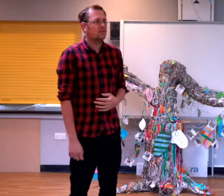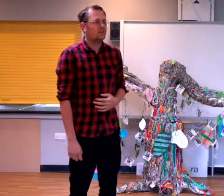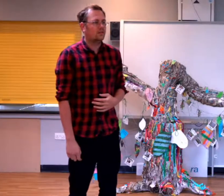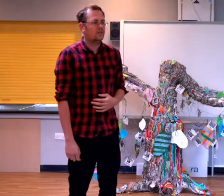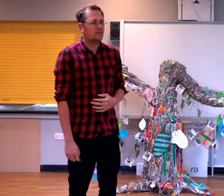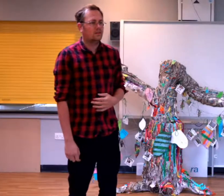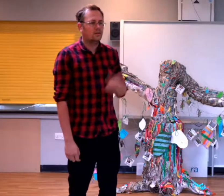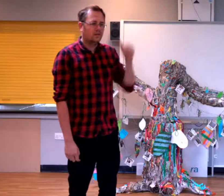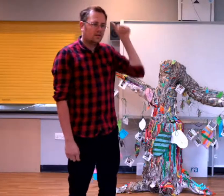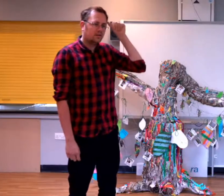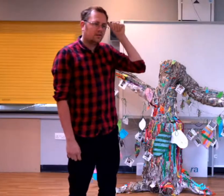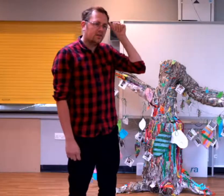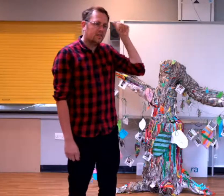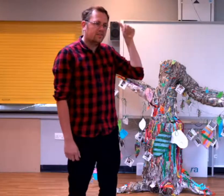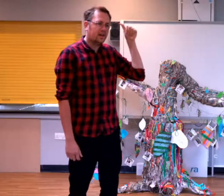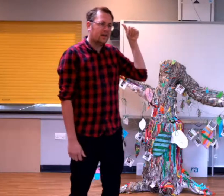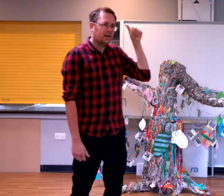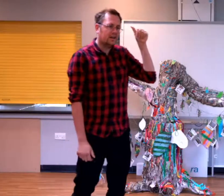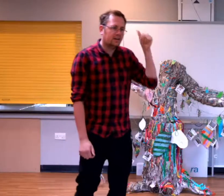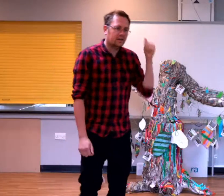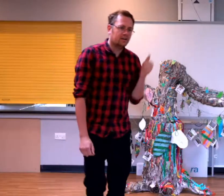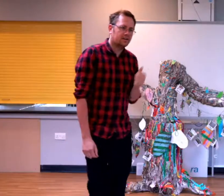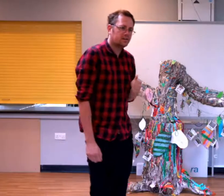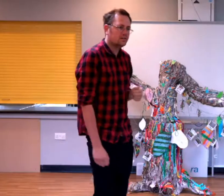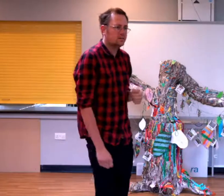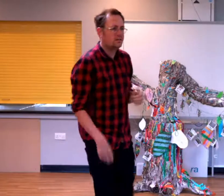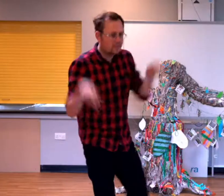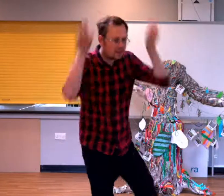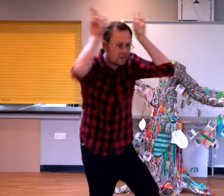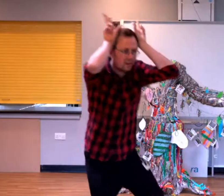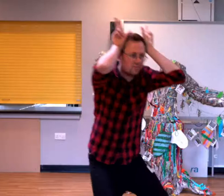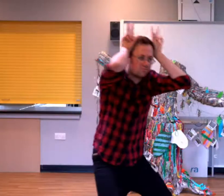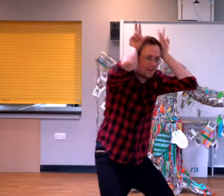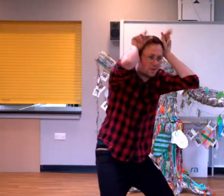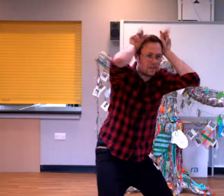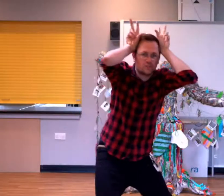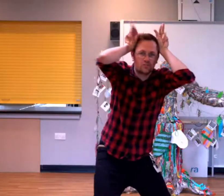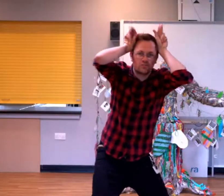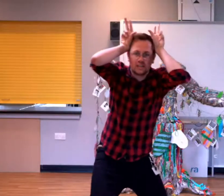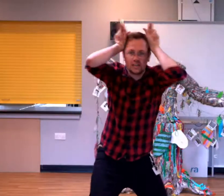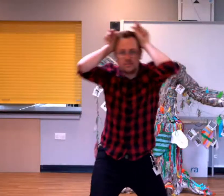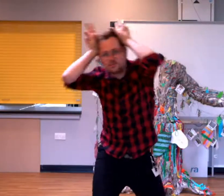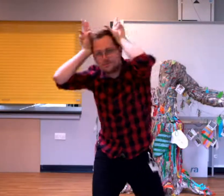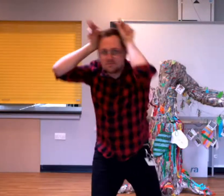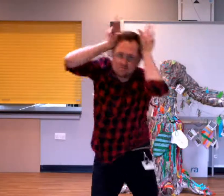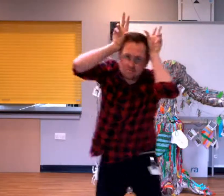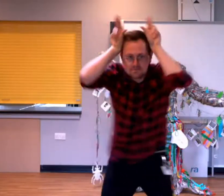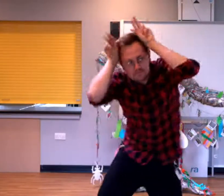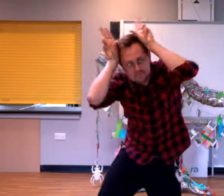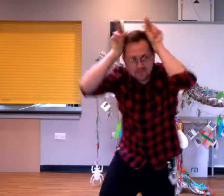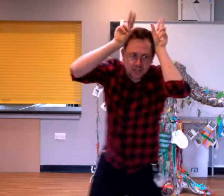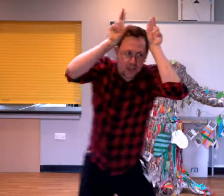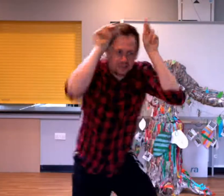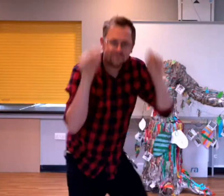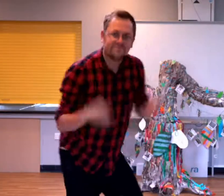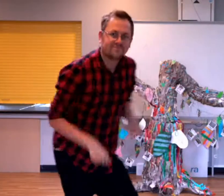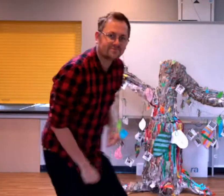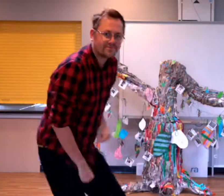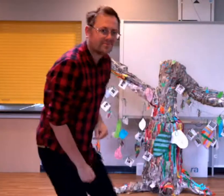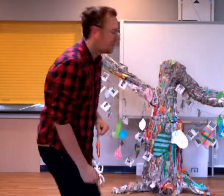Oh, still waiting on the comments. They're gonna appear in a minute. A rabbit in the tree? Rabbit in a tree? Yeah. It